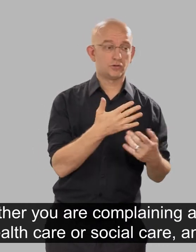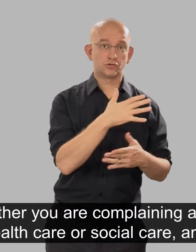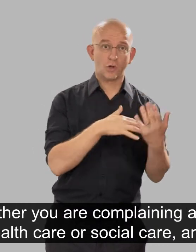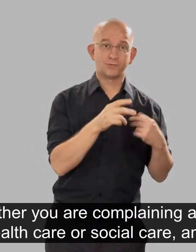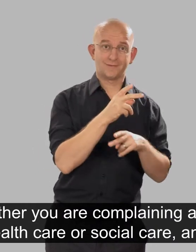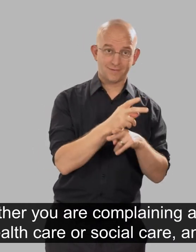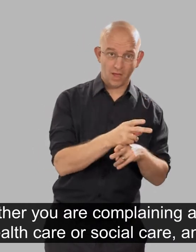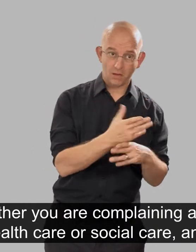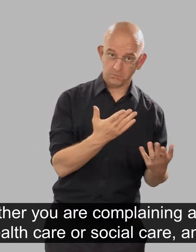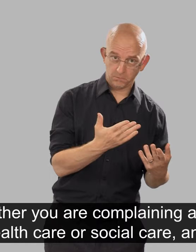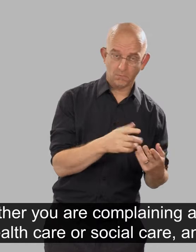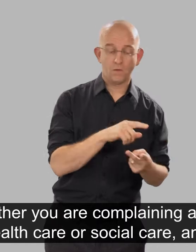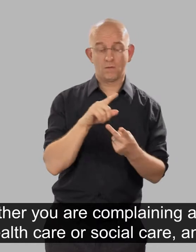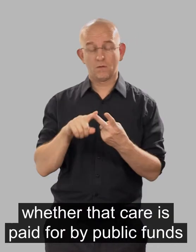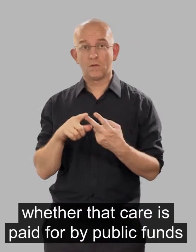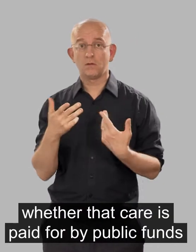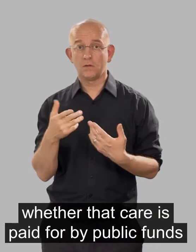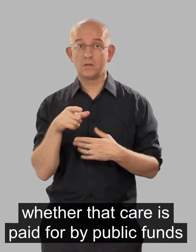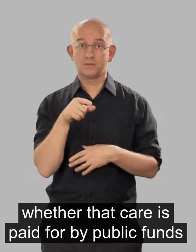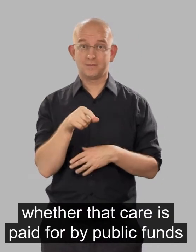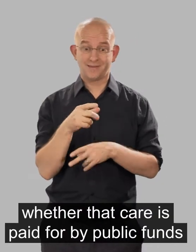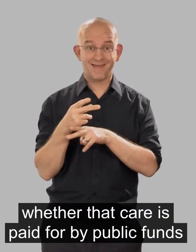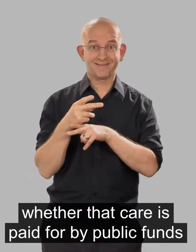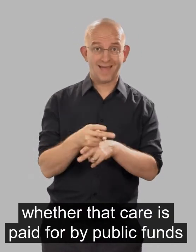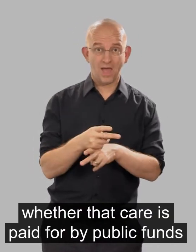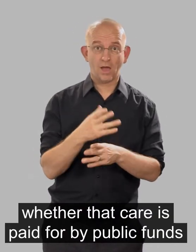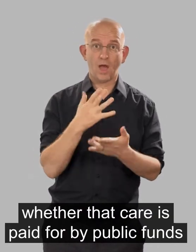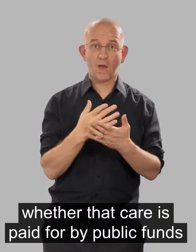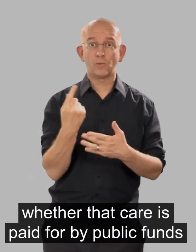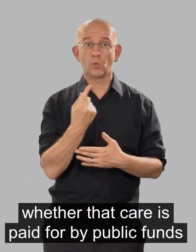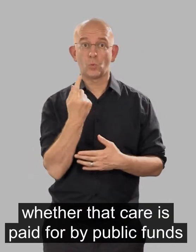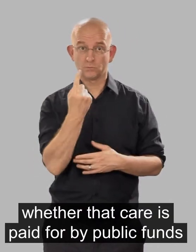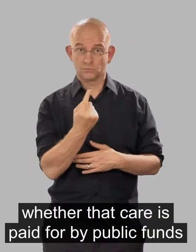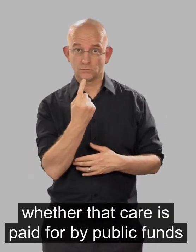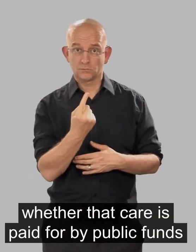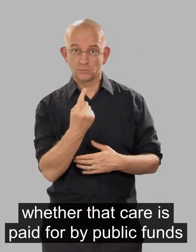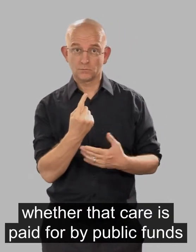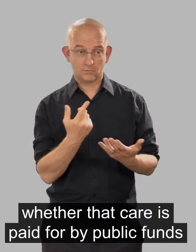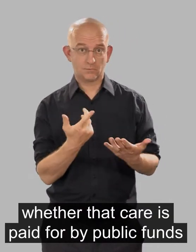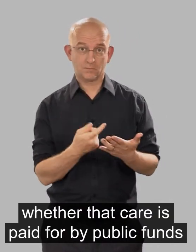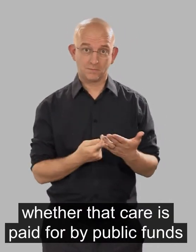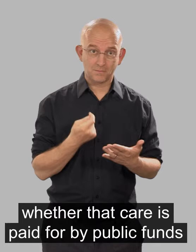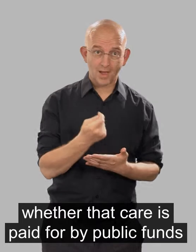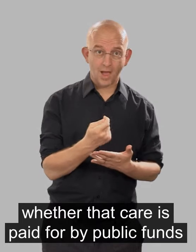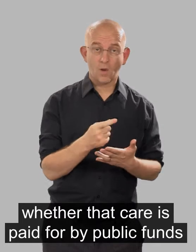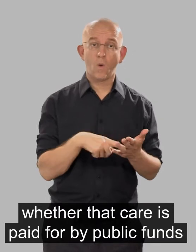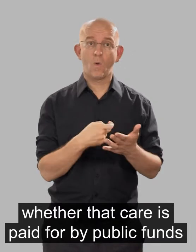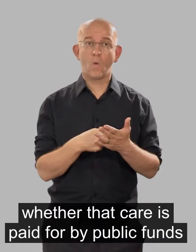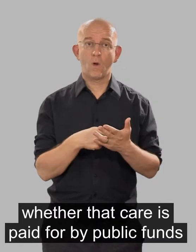or social care, and whether that care is paid for by public funds, or you've